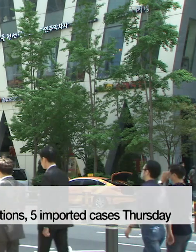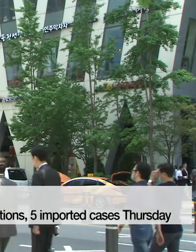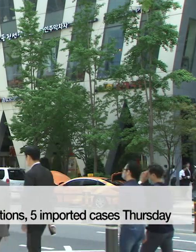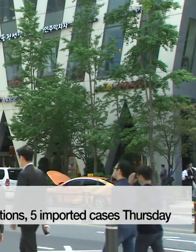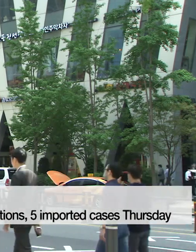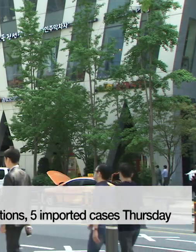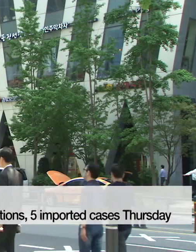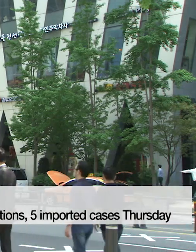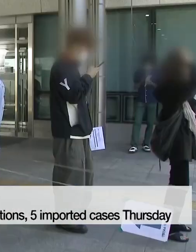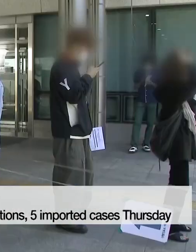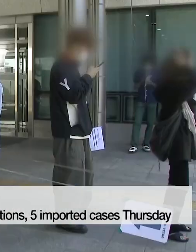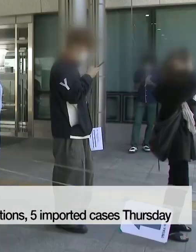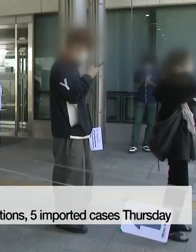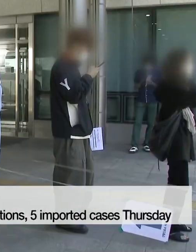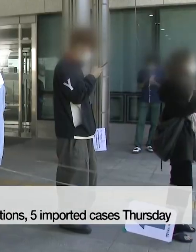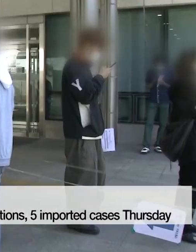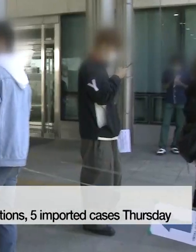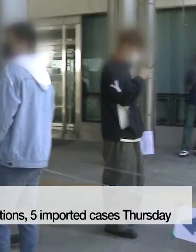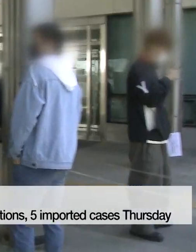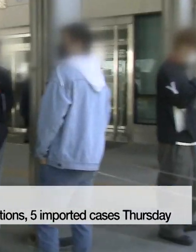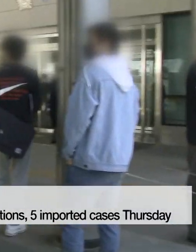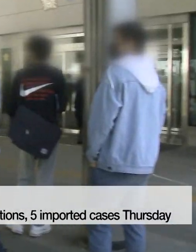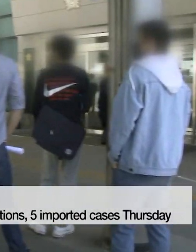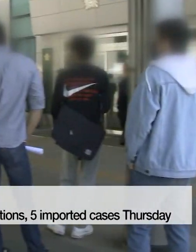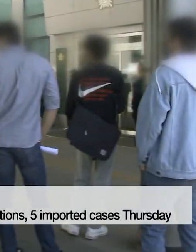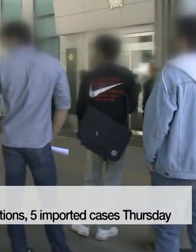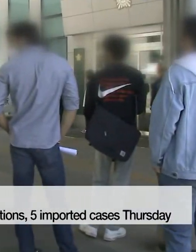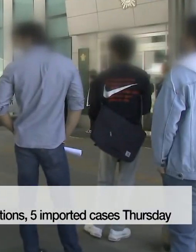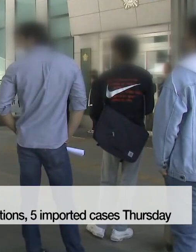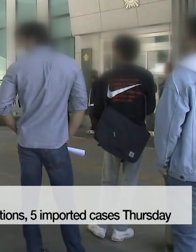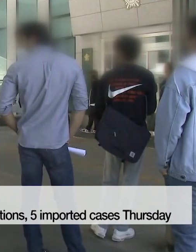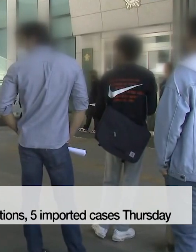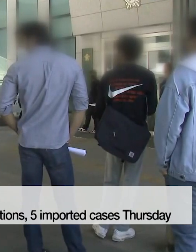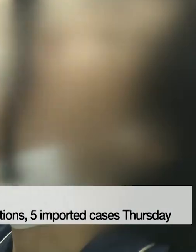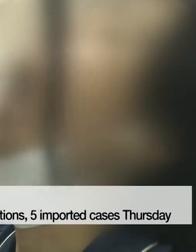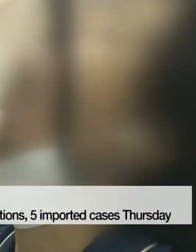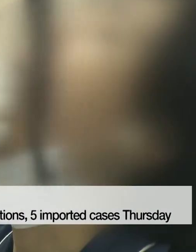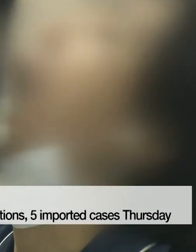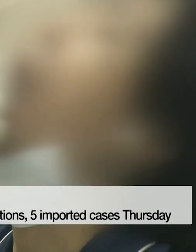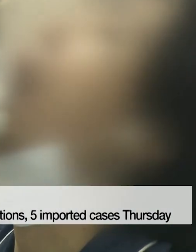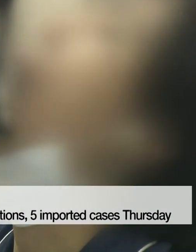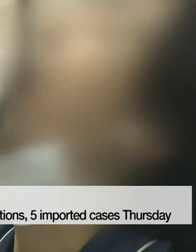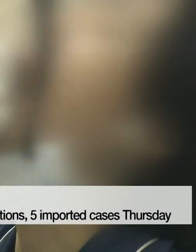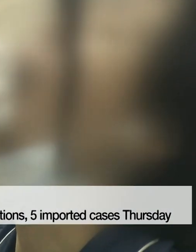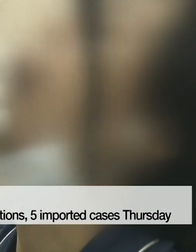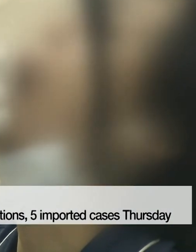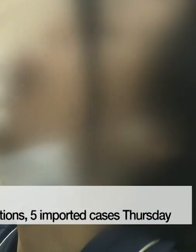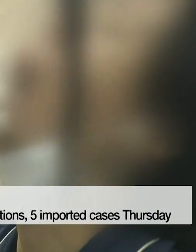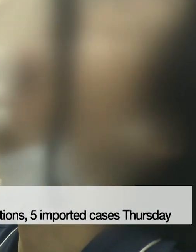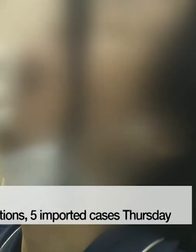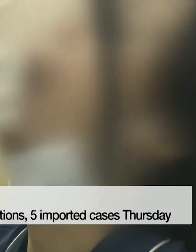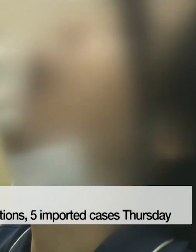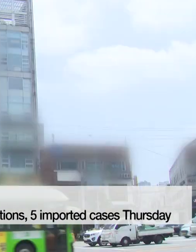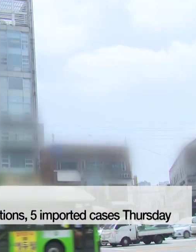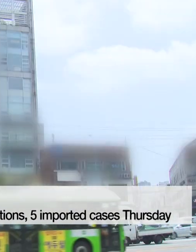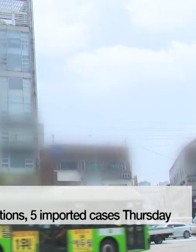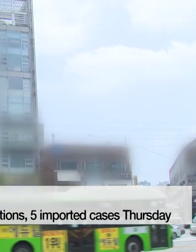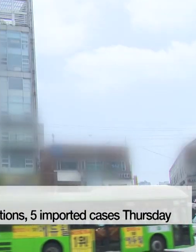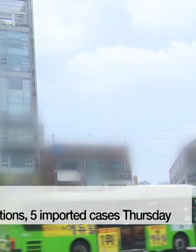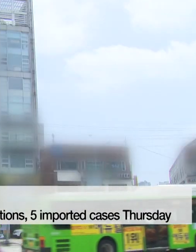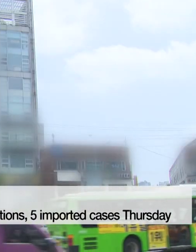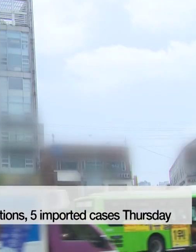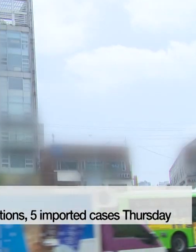in Incheon. There were also 4 new cases in Daejeon and 1 in Chungcheongnam-do province. Now, cluster infections